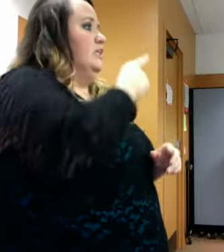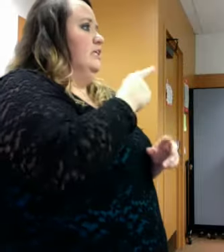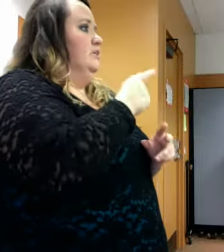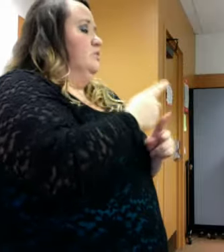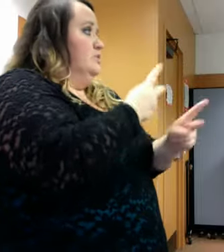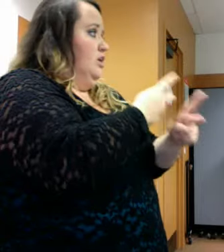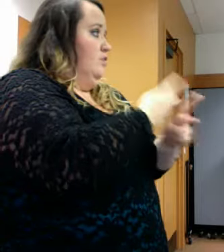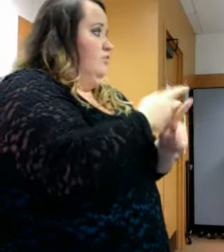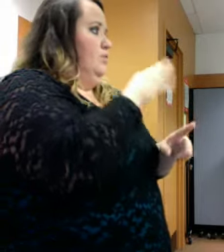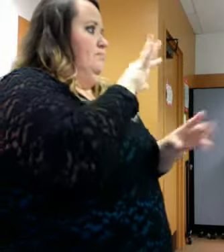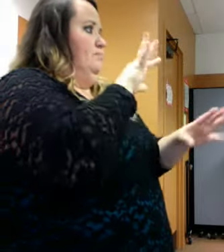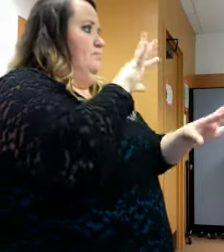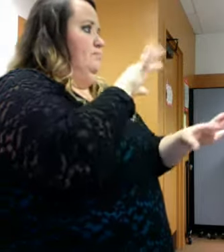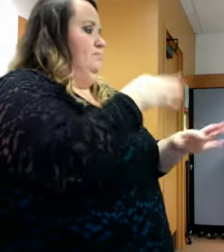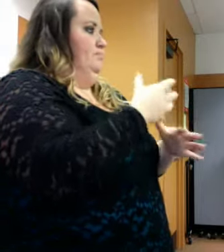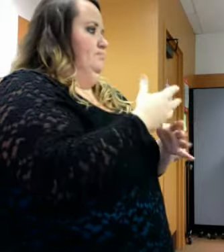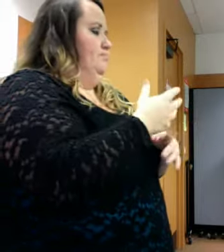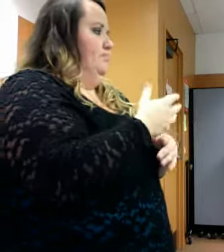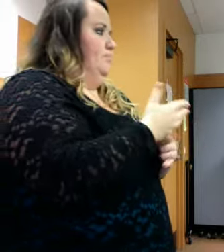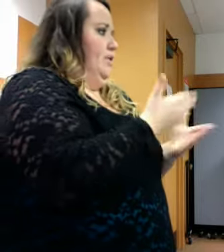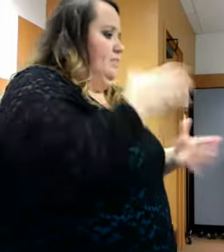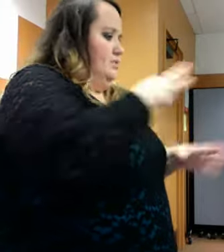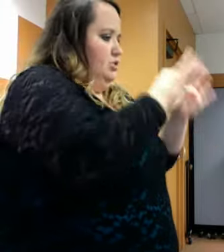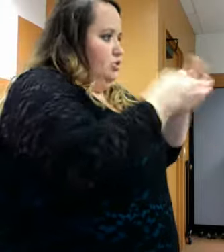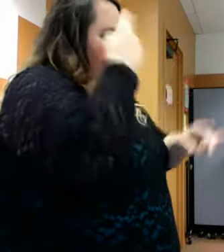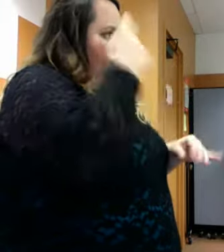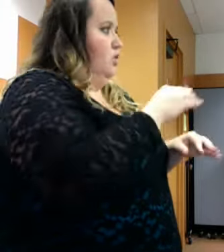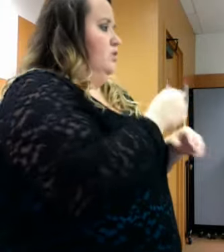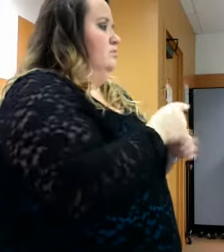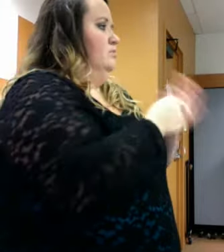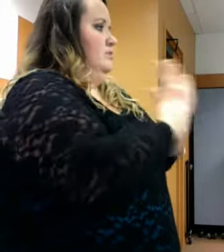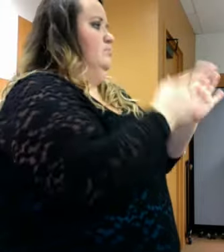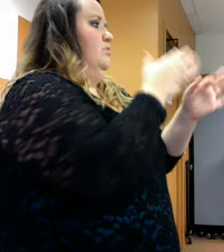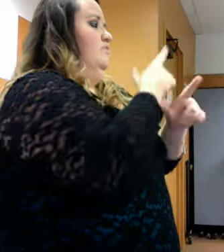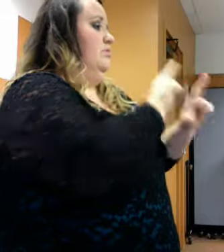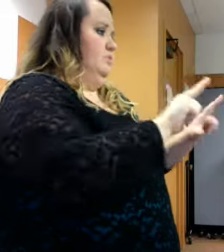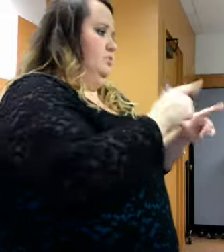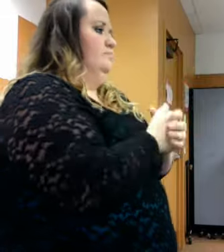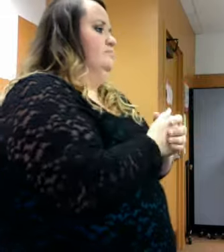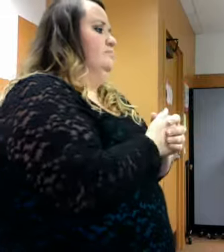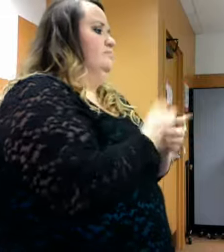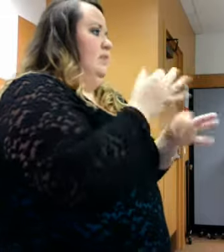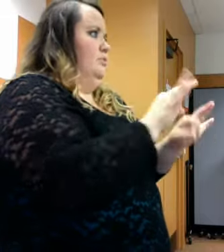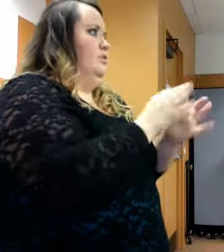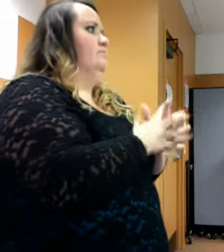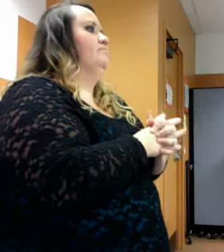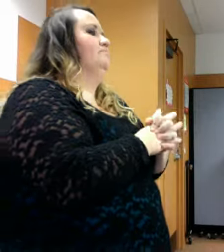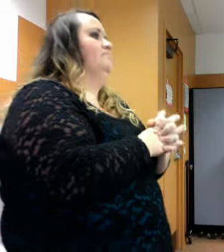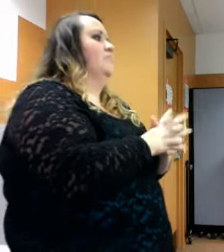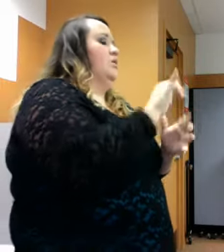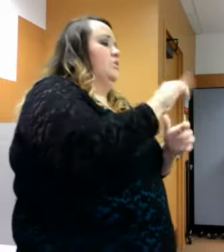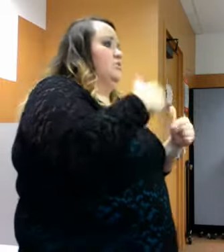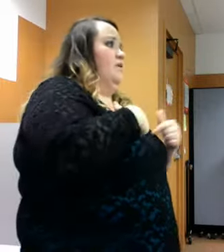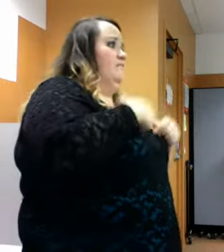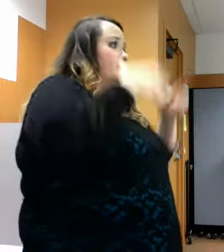we're also familiar with, that is a symbol of liberty and light and enlightening the world. Then you have the Statue of Liberty's crown with